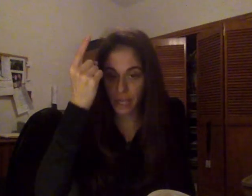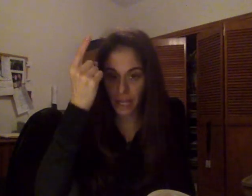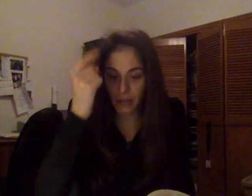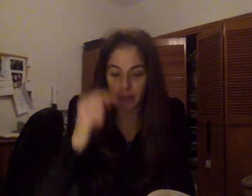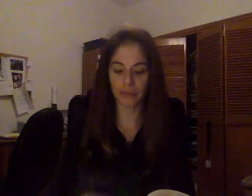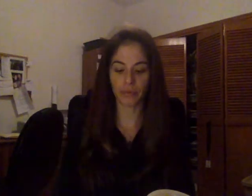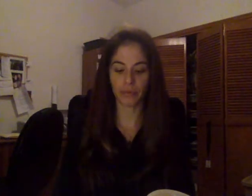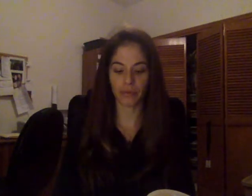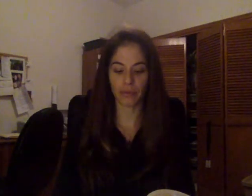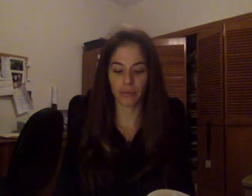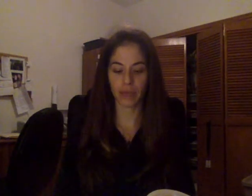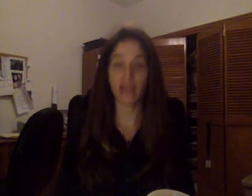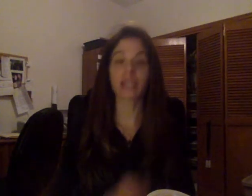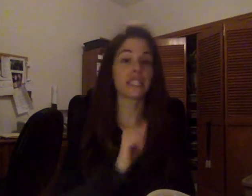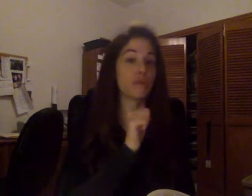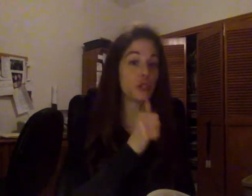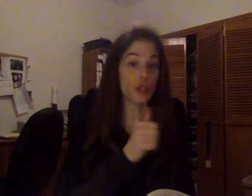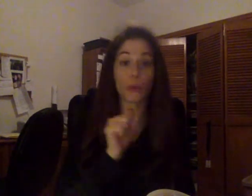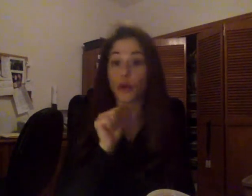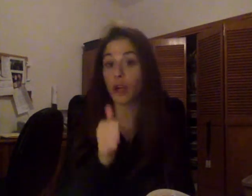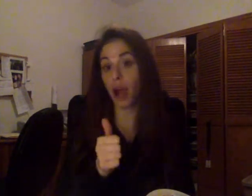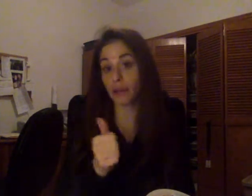understand, because this means don't or not.